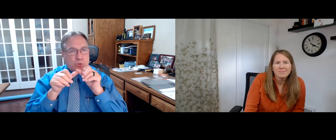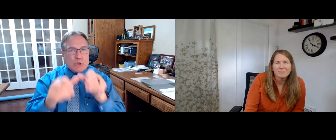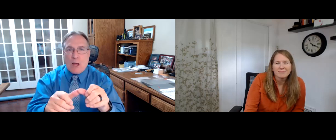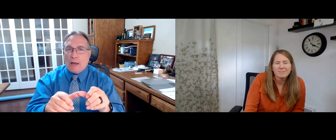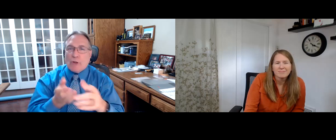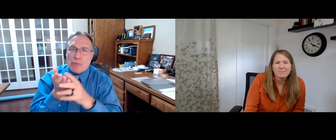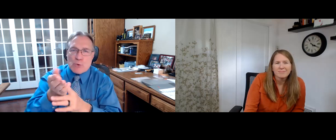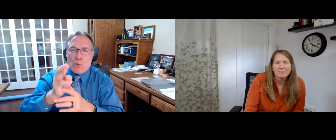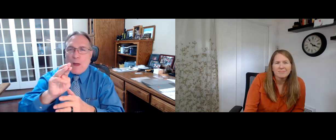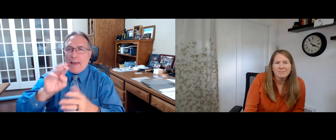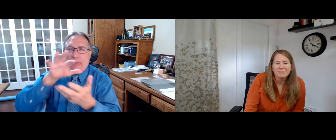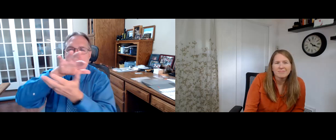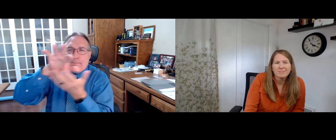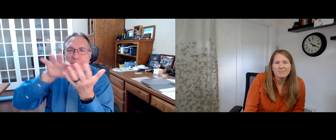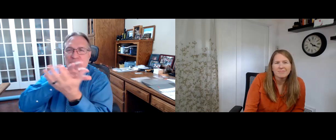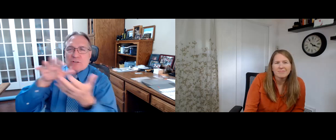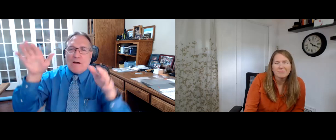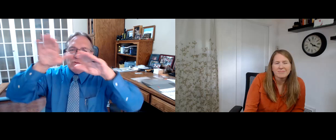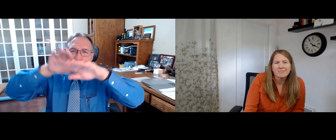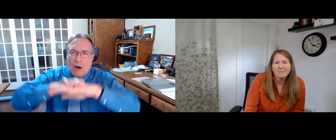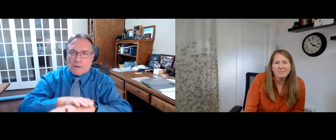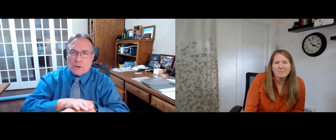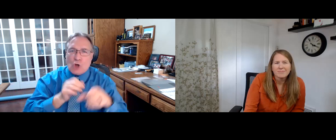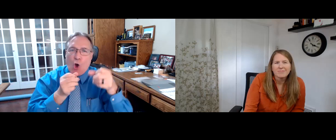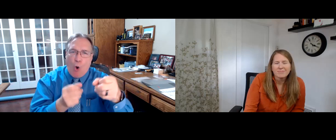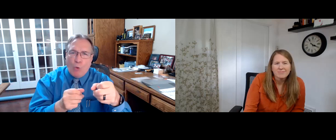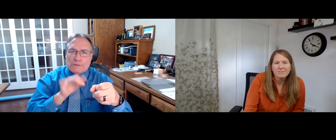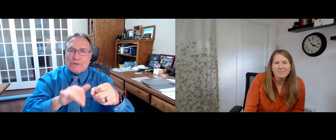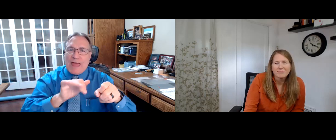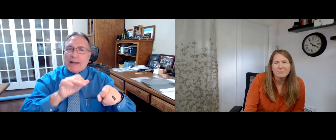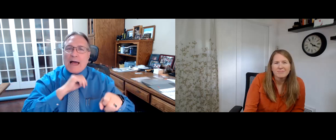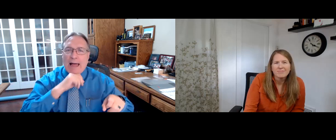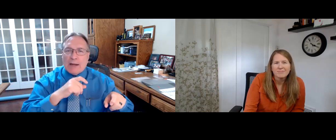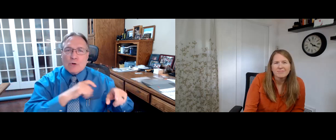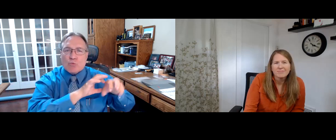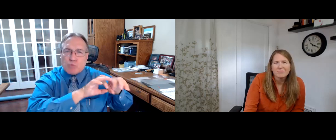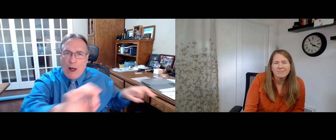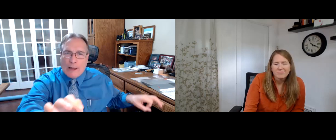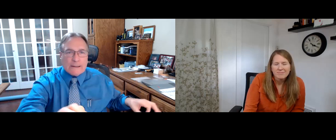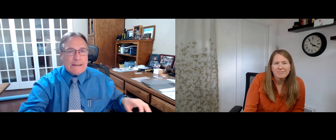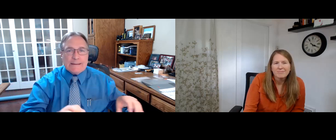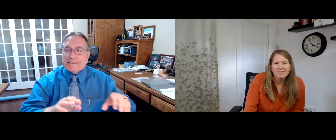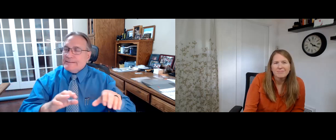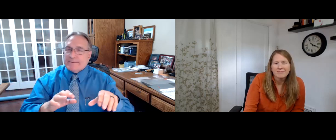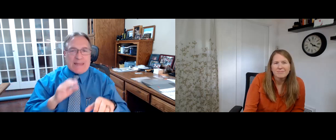Push on through that mist of darkness, hold to that iron rod.